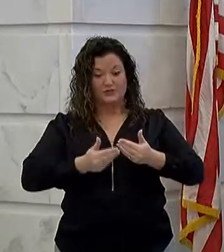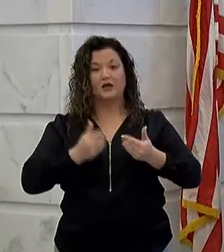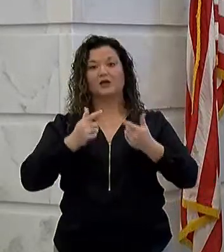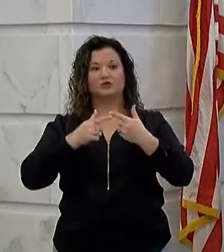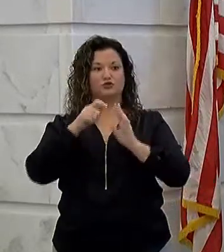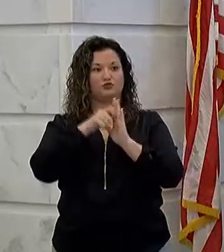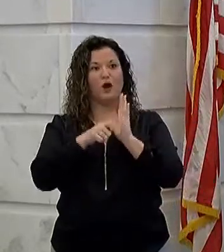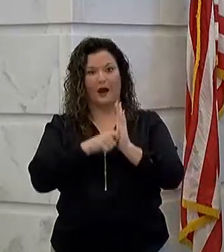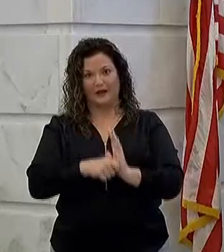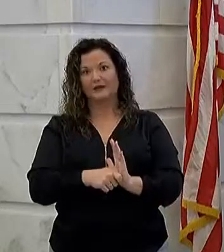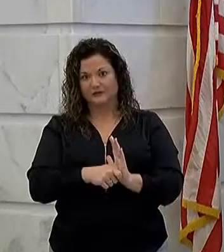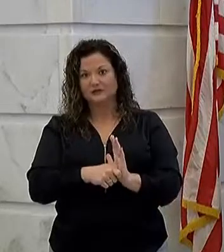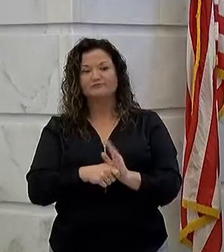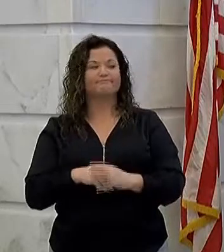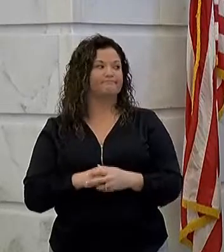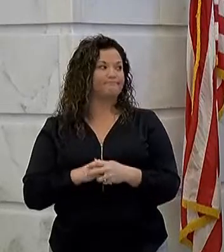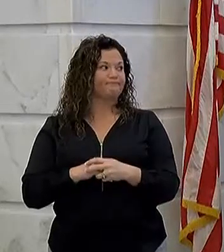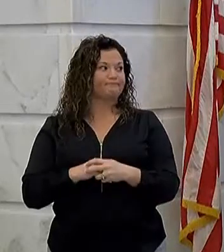that in writing.